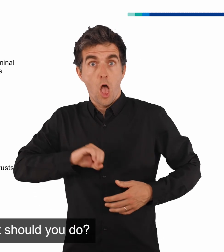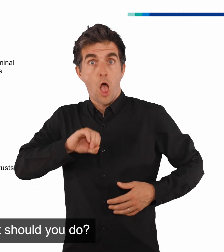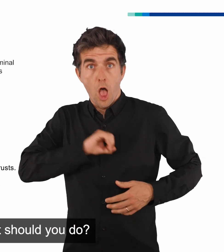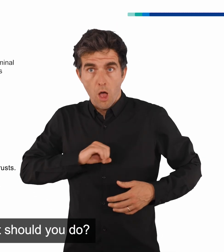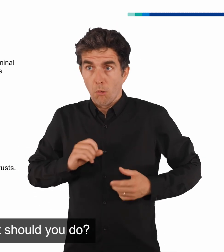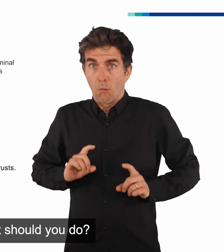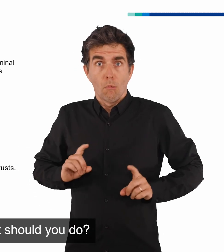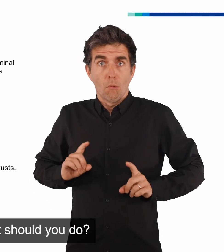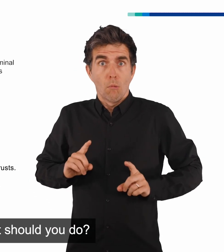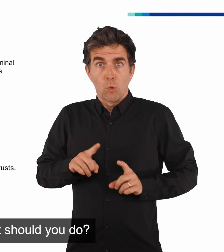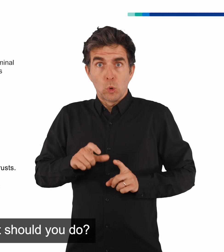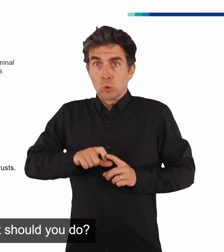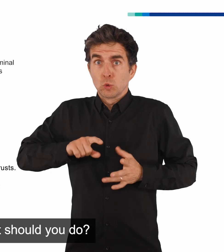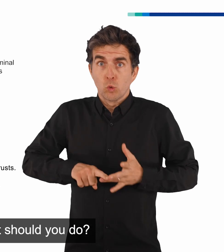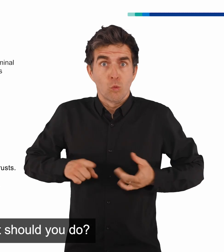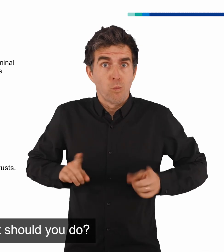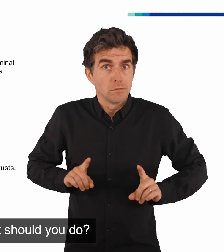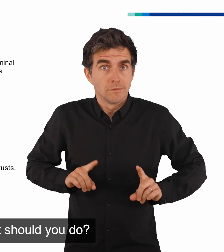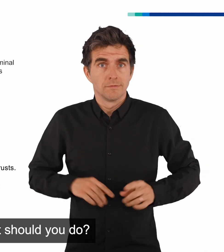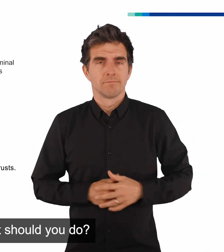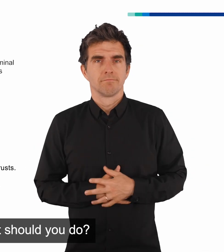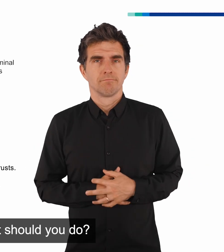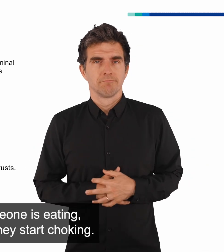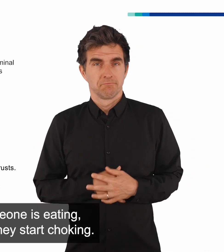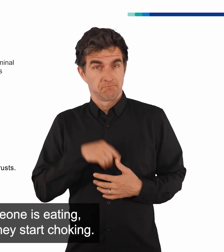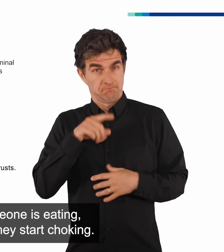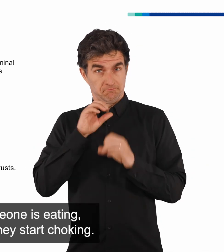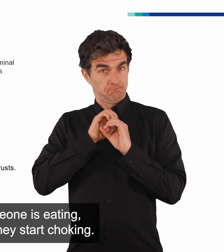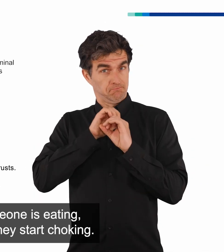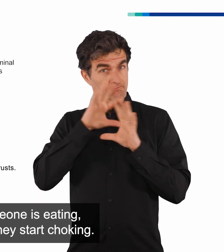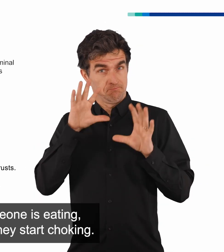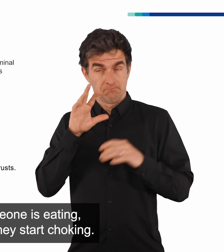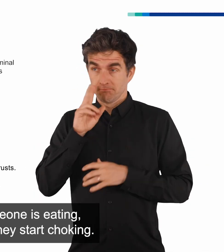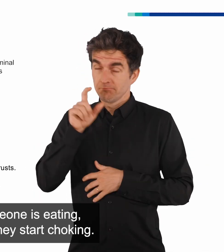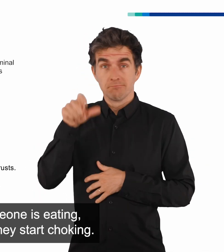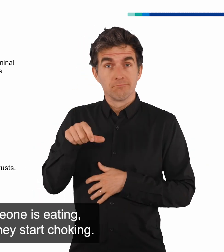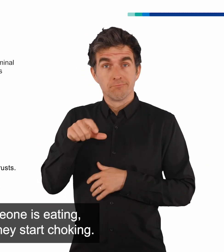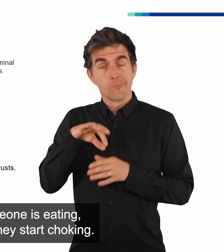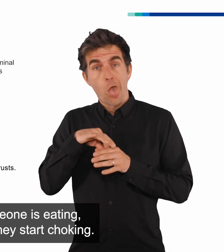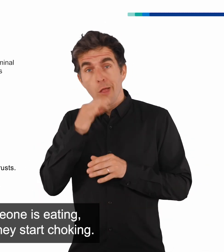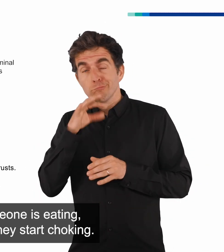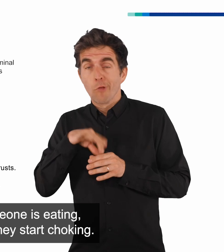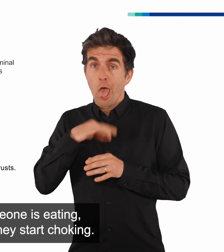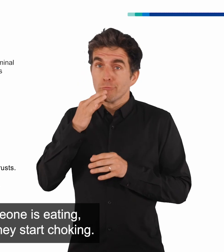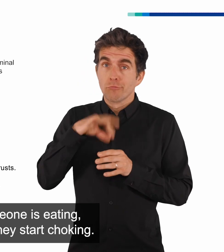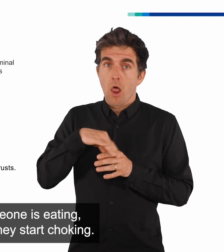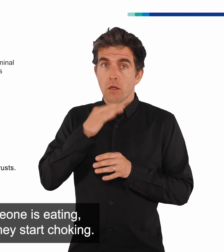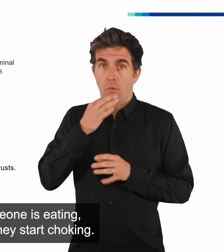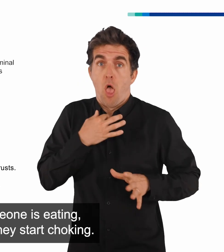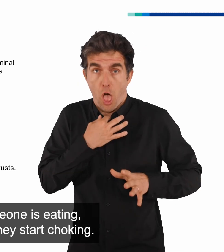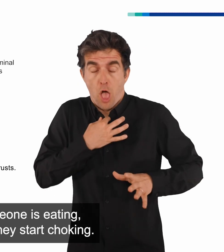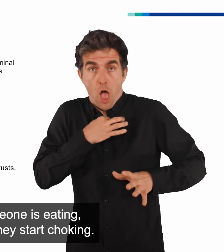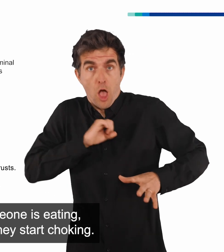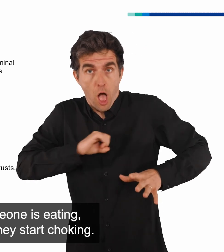Choking. What should you do? Imagine someone is eating and suddenly they start choking. Scary,